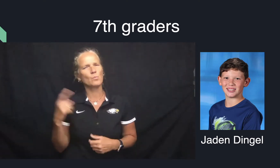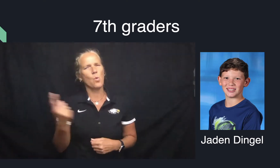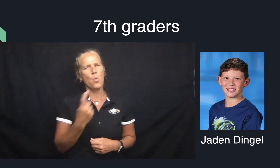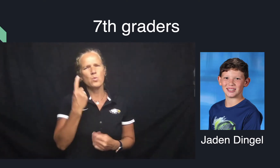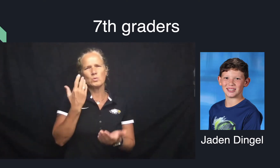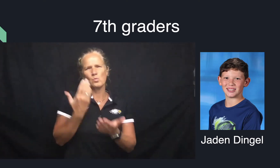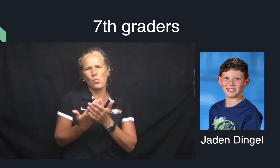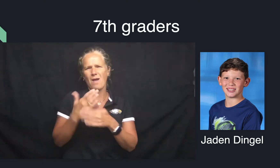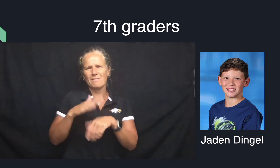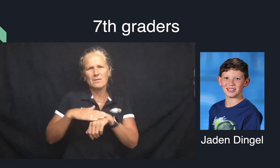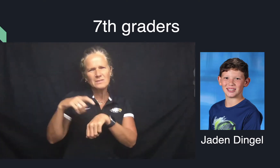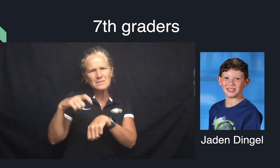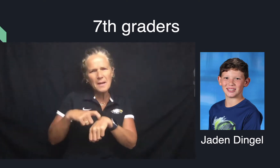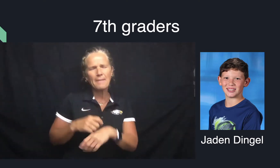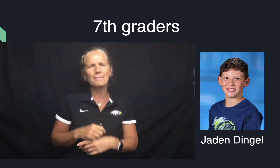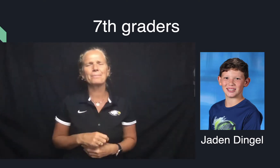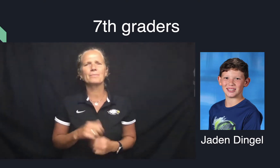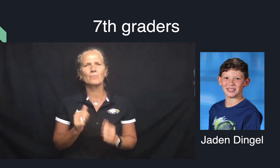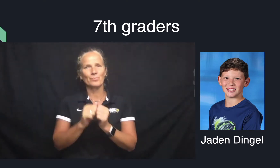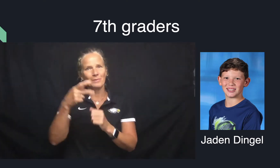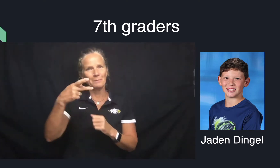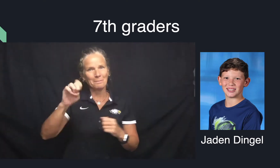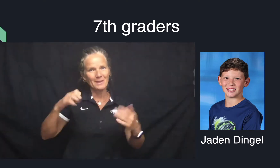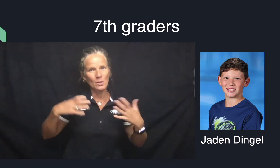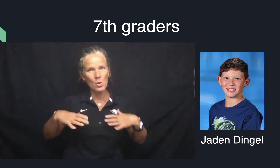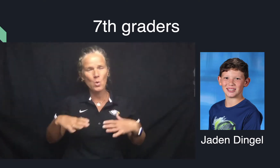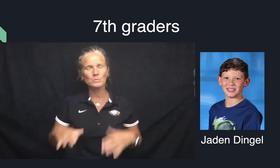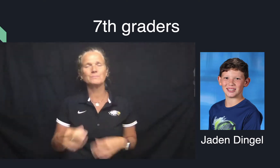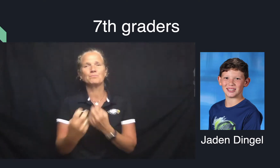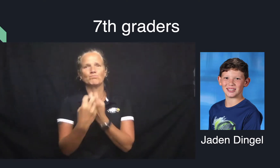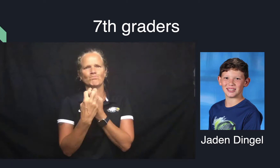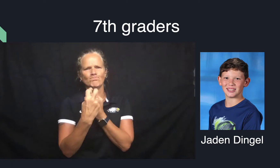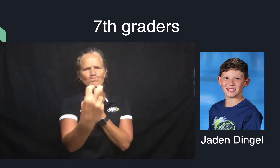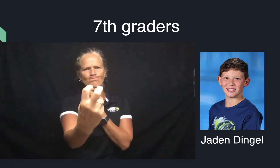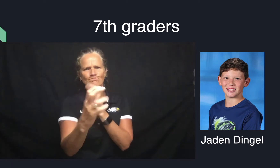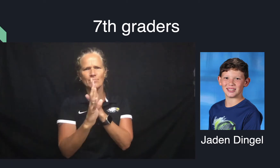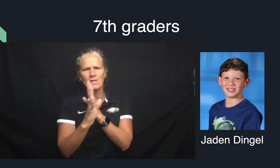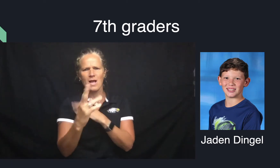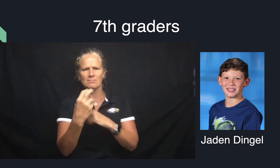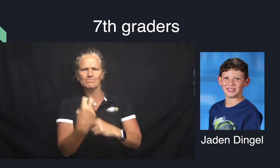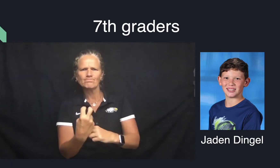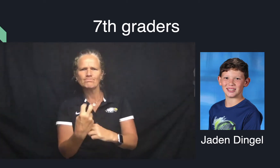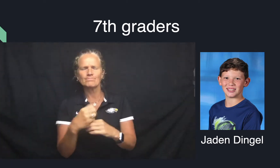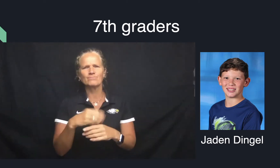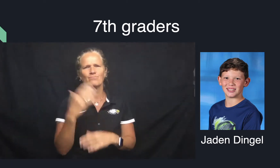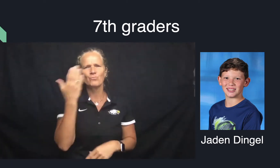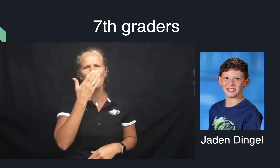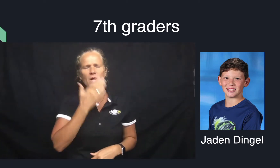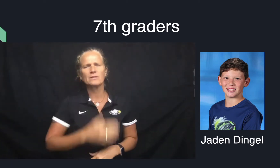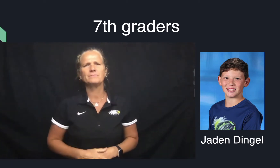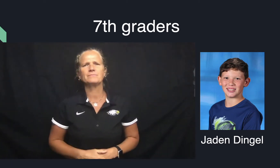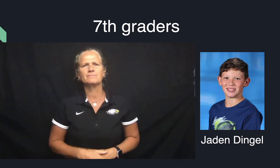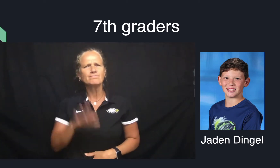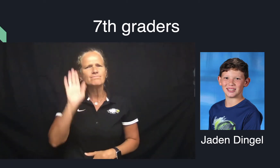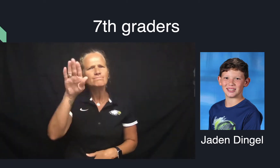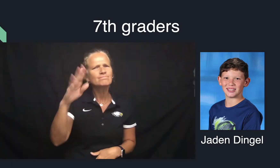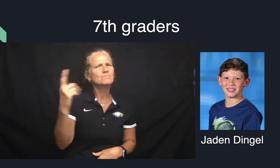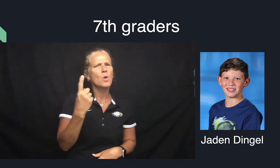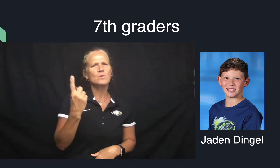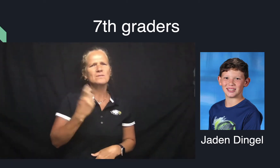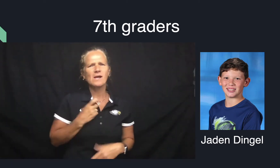this student. Always arrives on time with their PE clothes on, lines up, sits in the